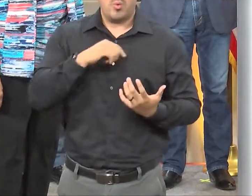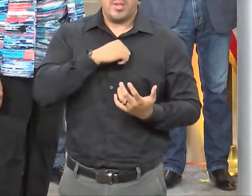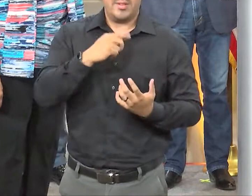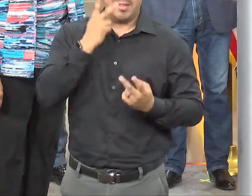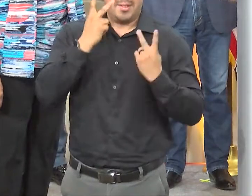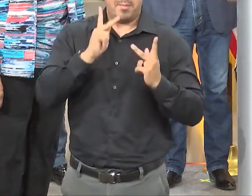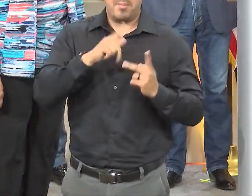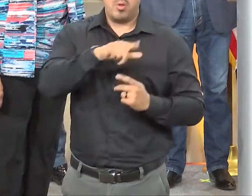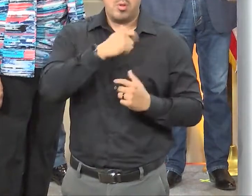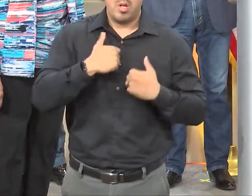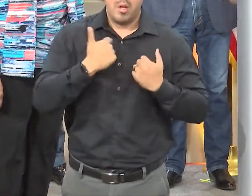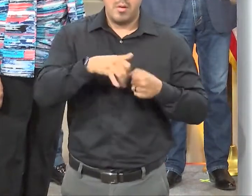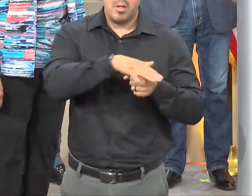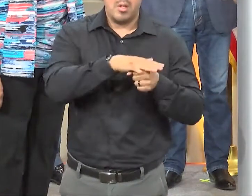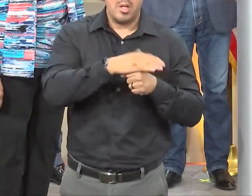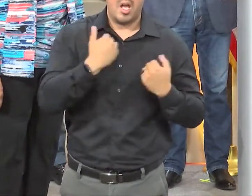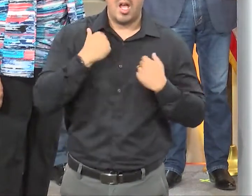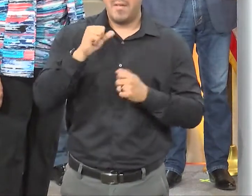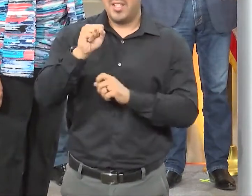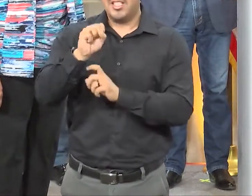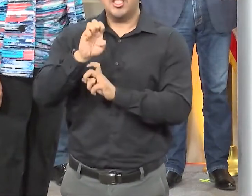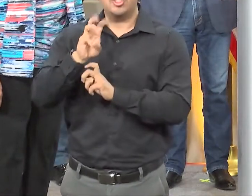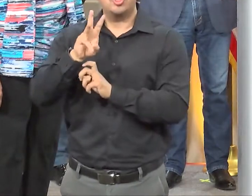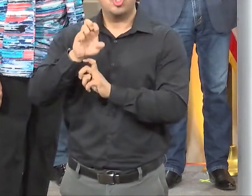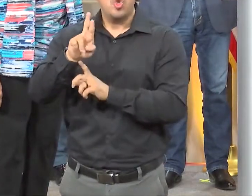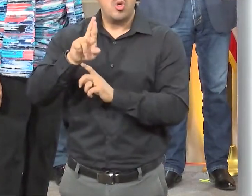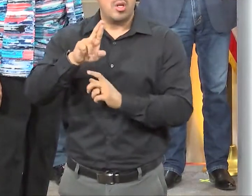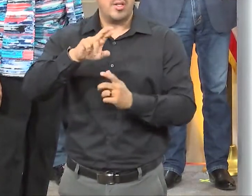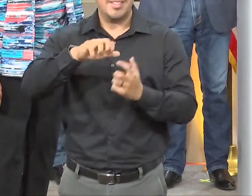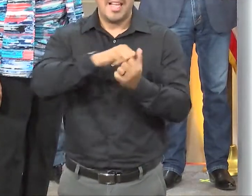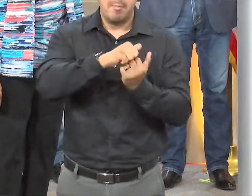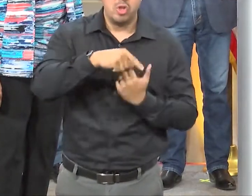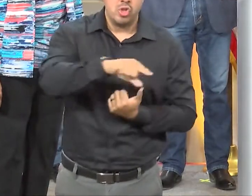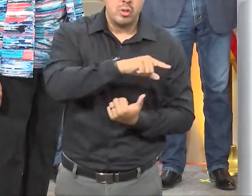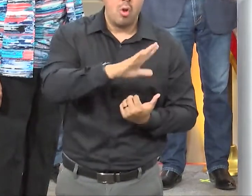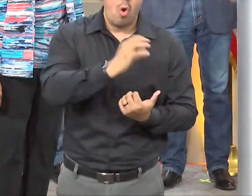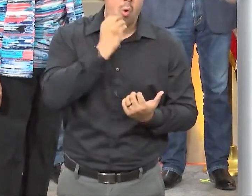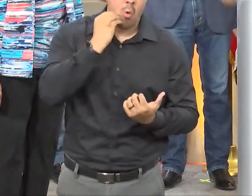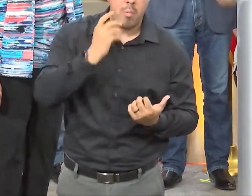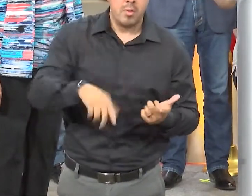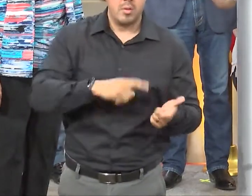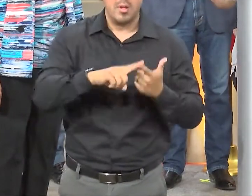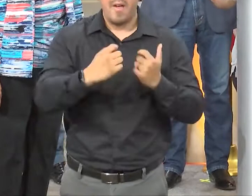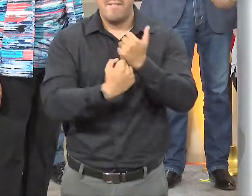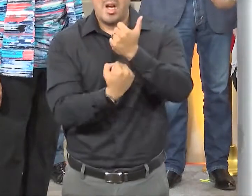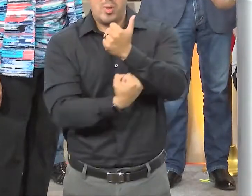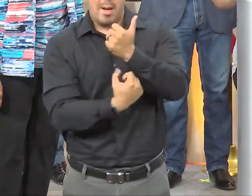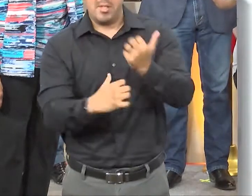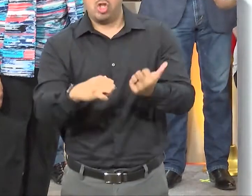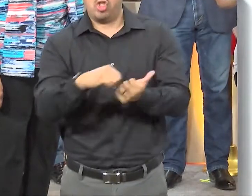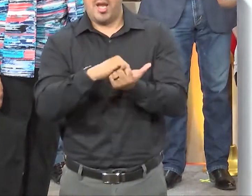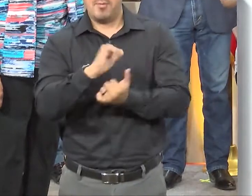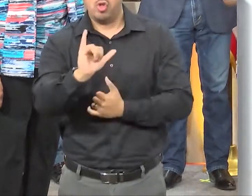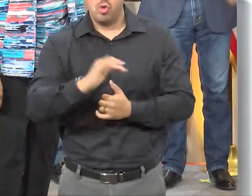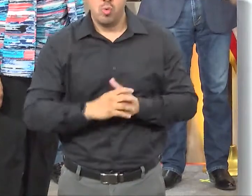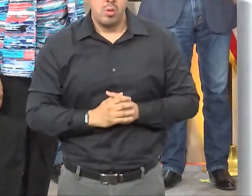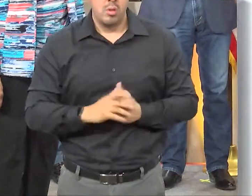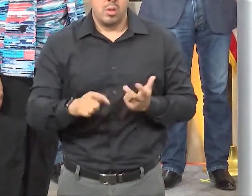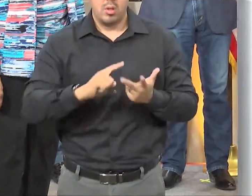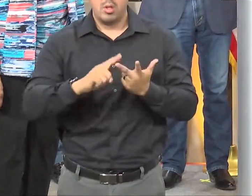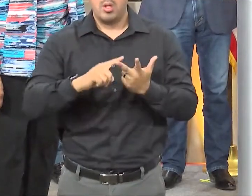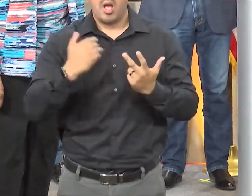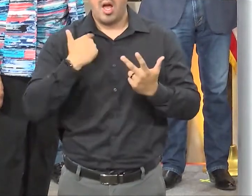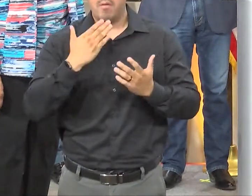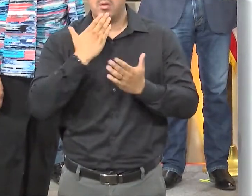several residents that have had sewer damages to their home, foundation damage, structural